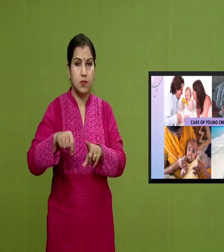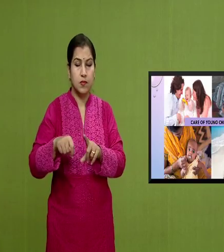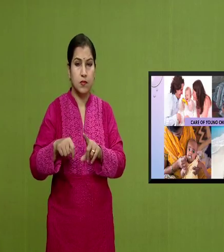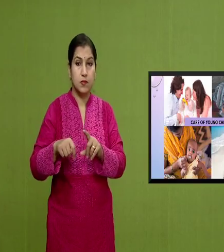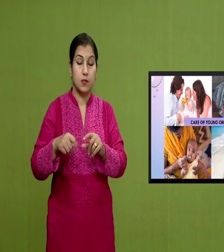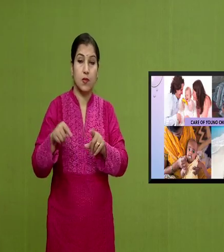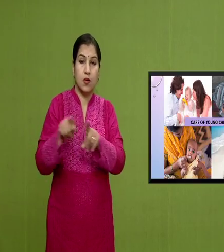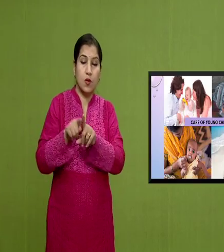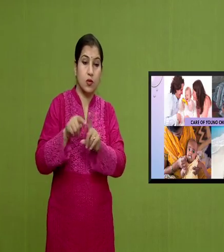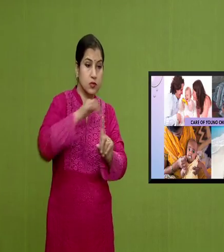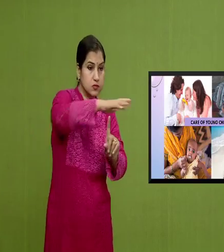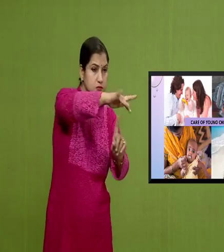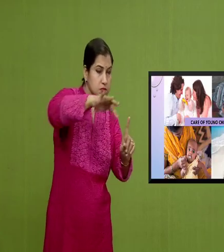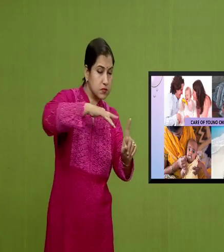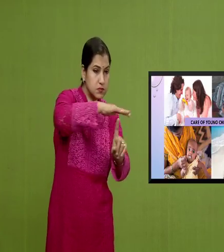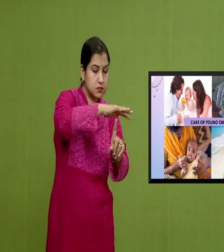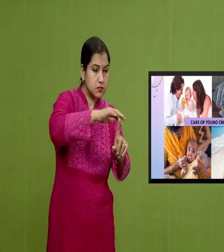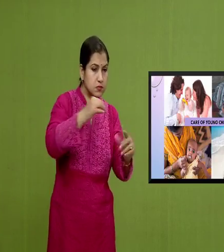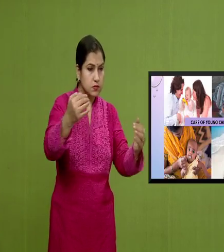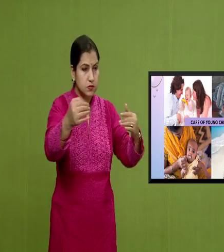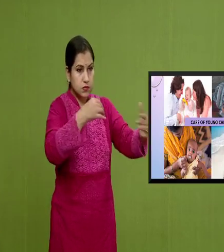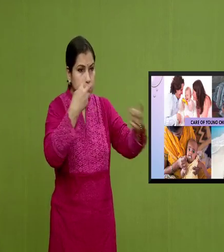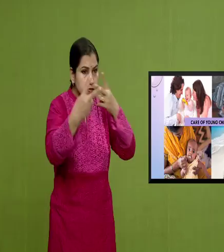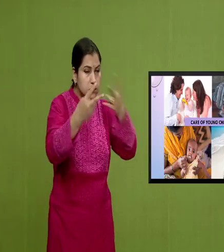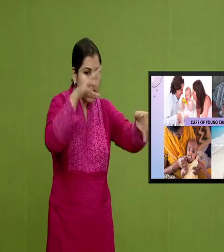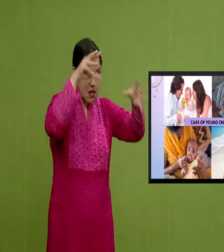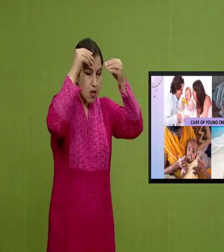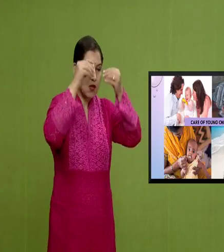the surrounding or the environment.